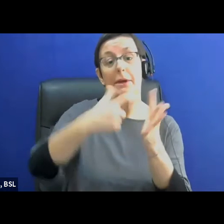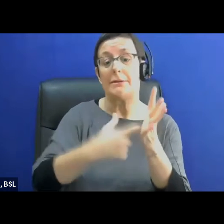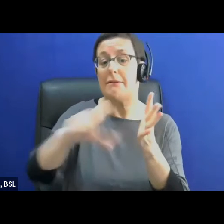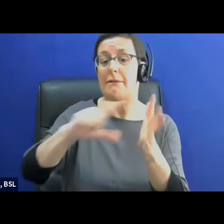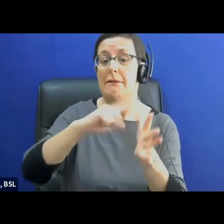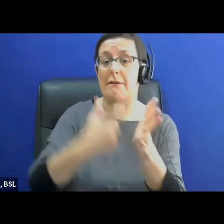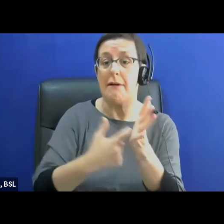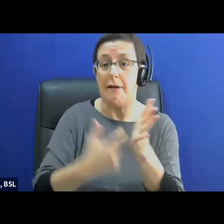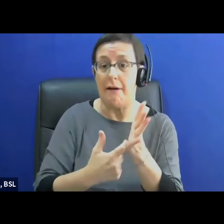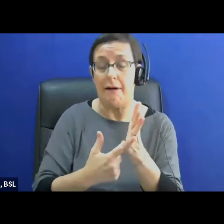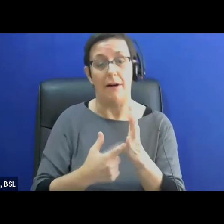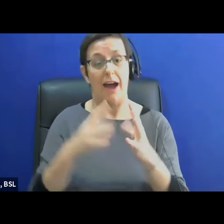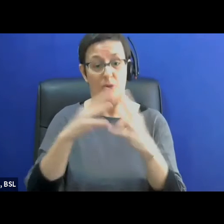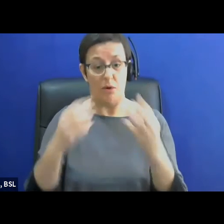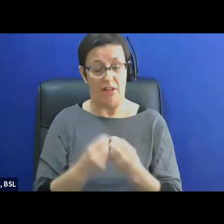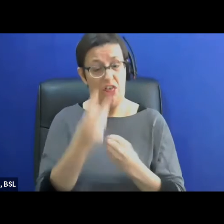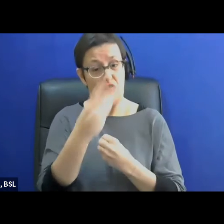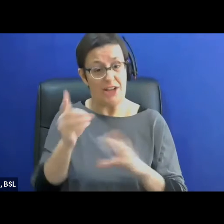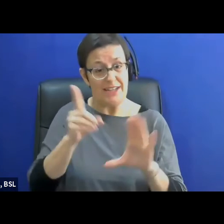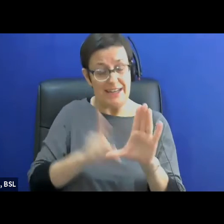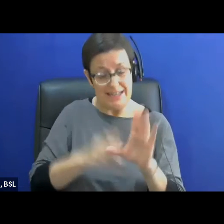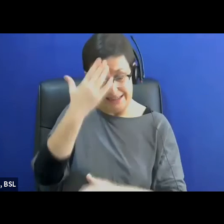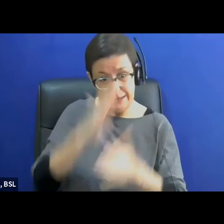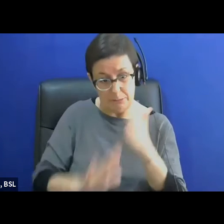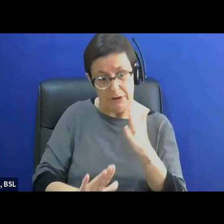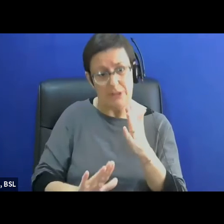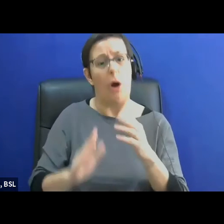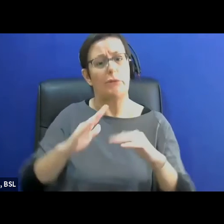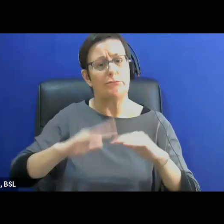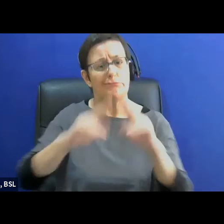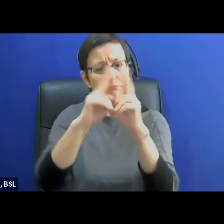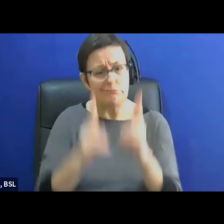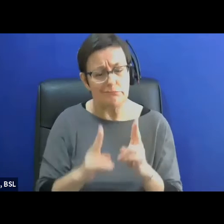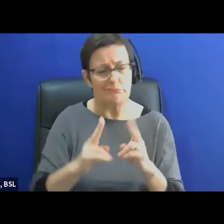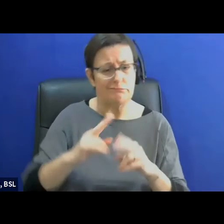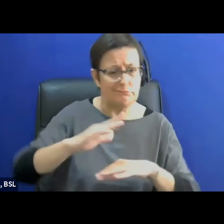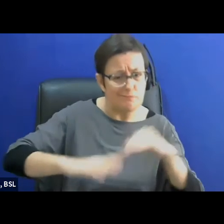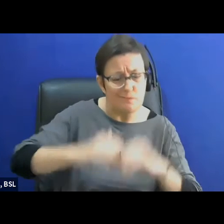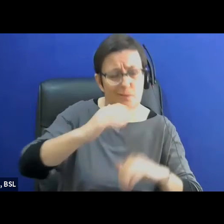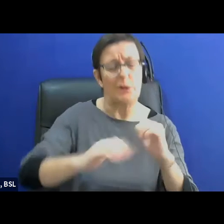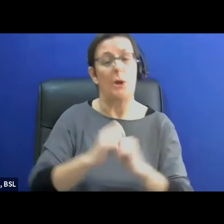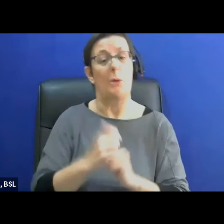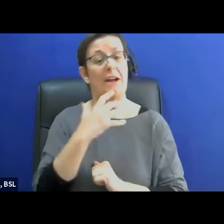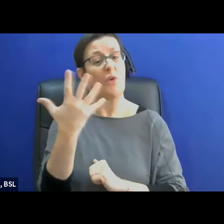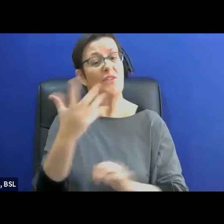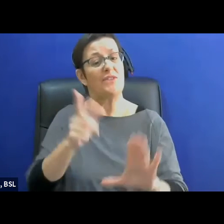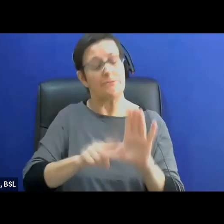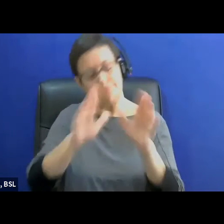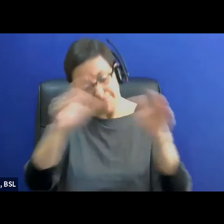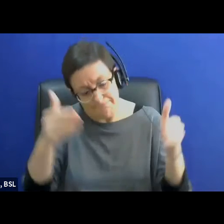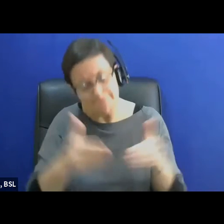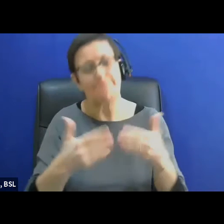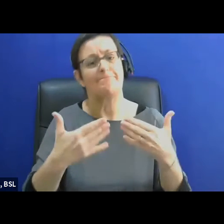industry, but the last 15 years has been specifically on the accessible side. In 2008,